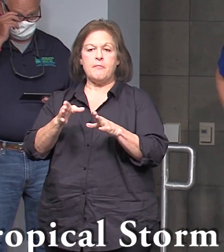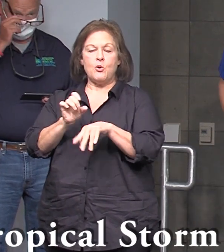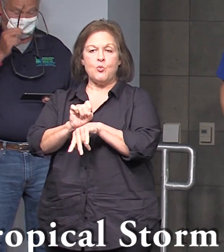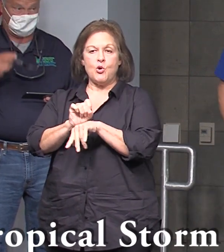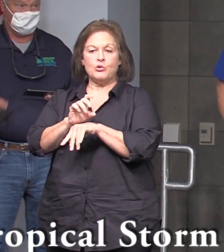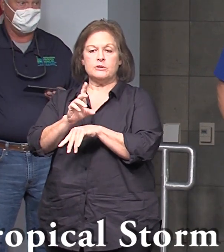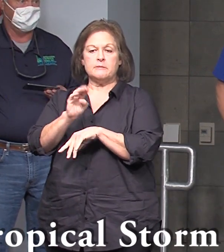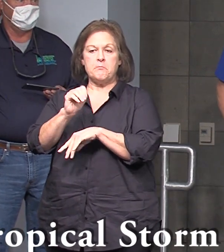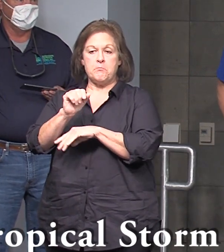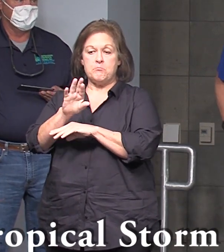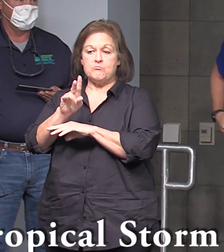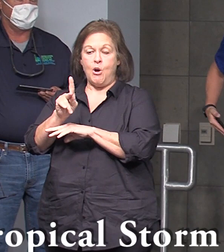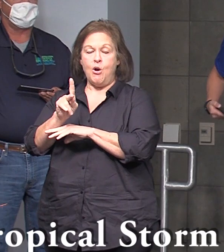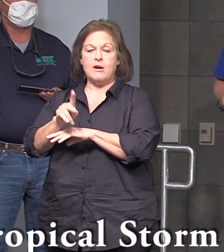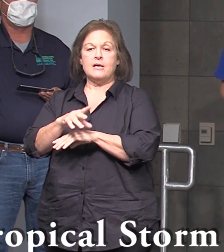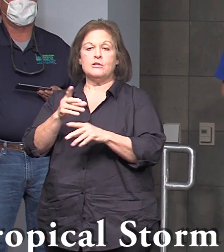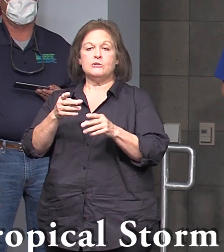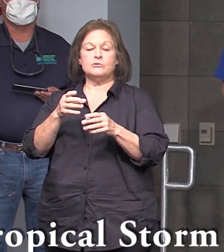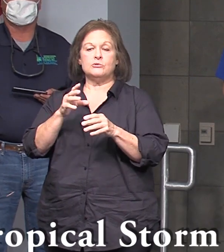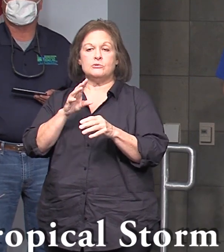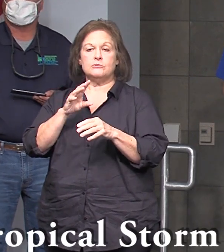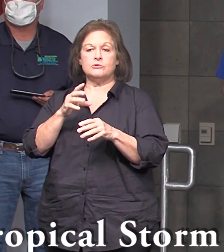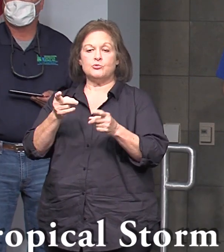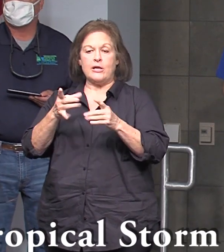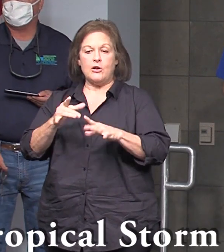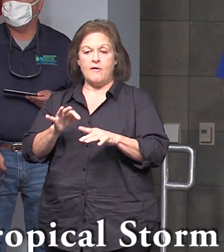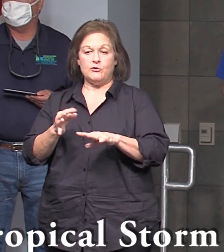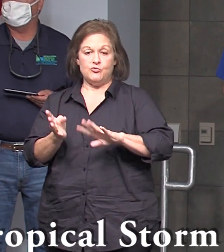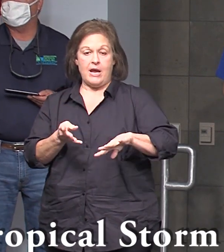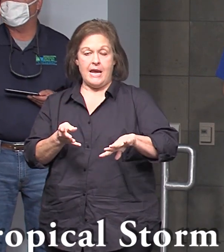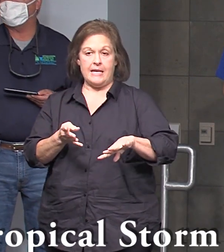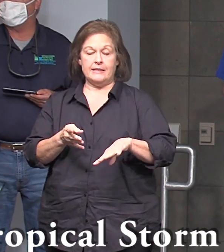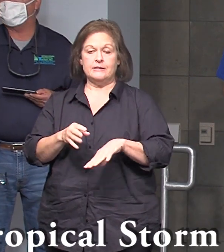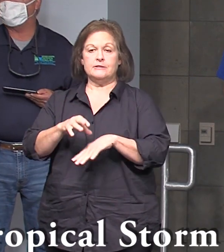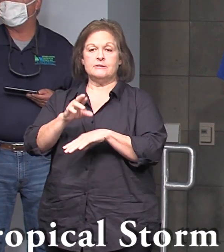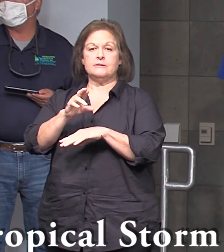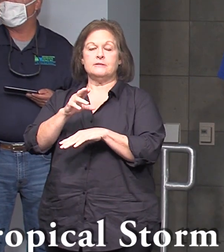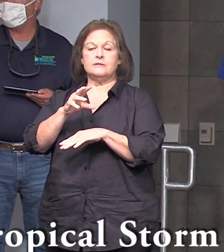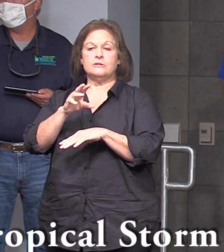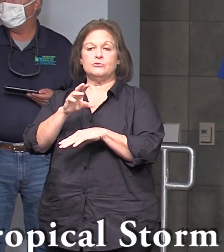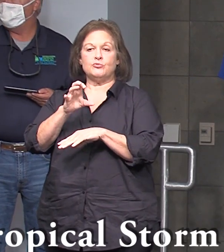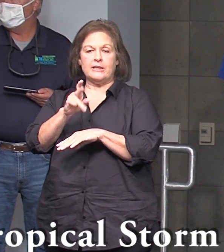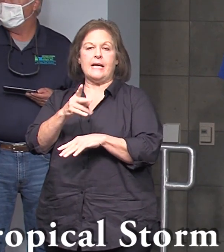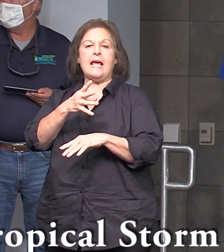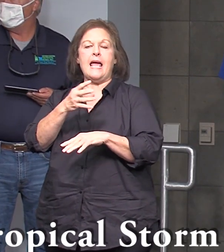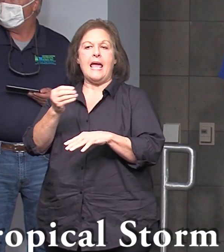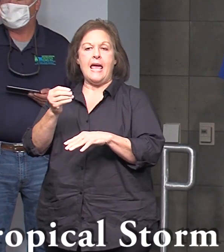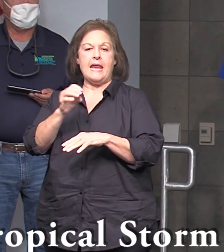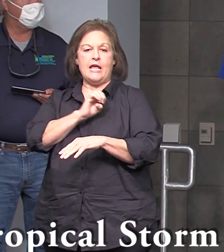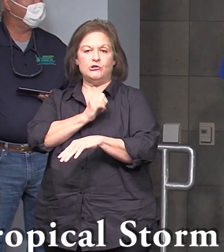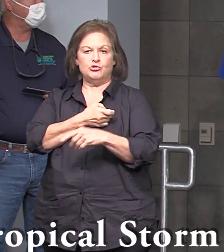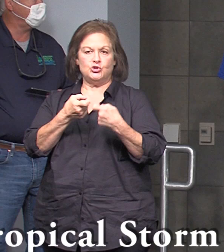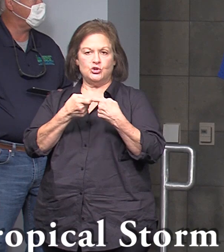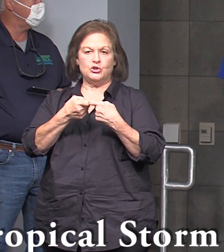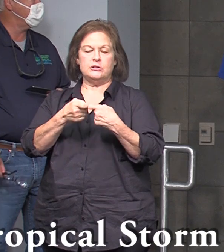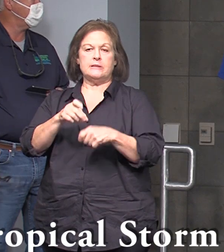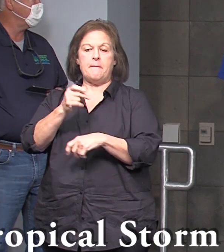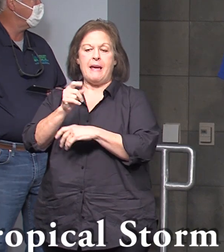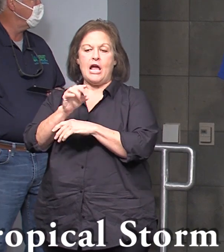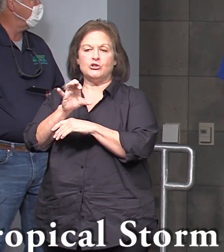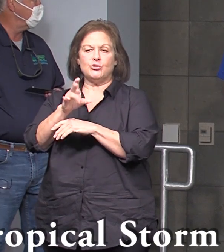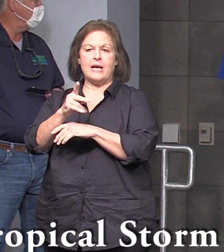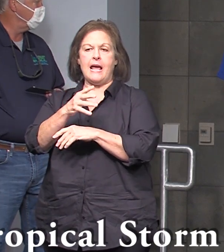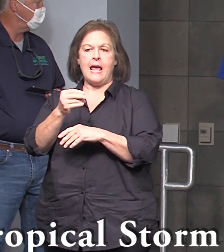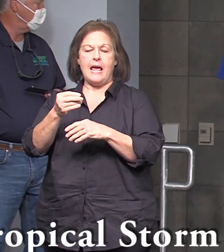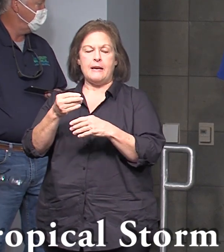Mark Drews, our Director of Drainage, Mitch Terrio. We are also honored to be with Entergy, Mr. Patrick Hamby, as well as our